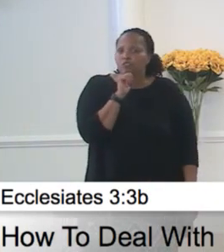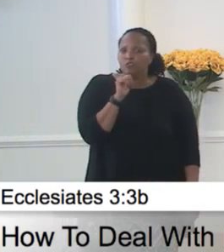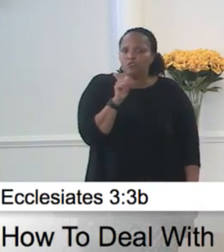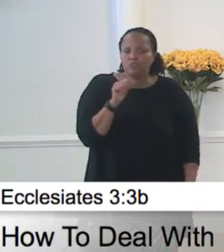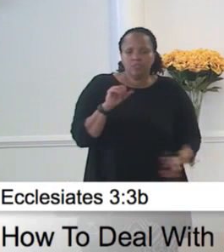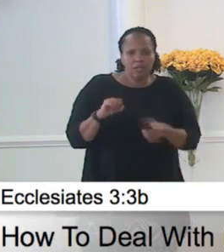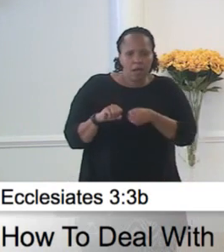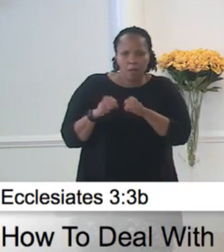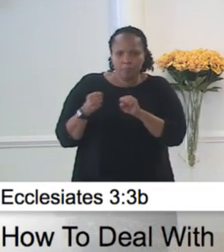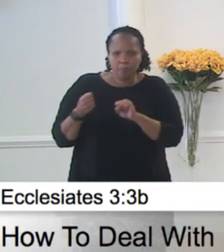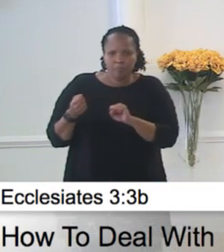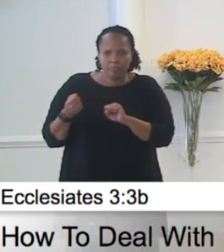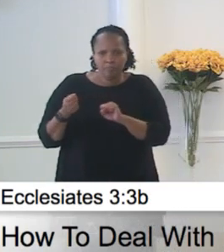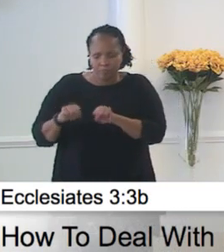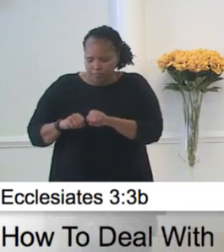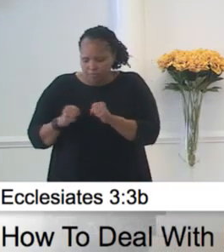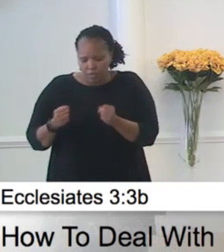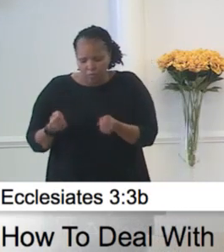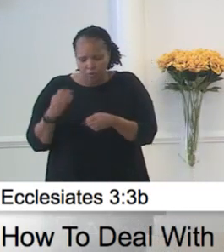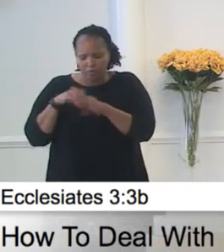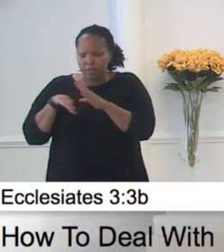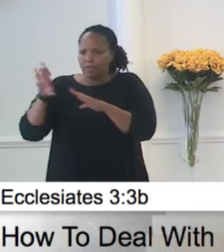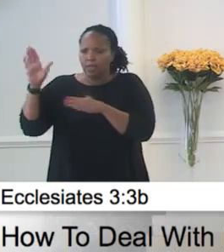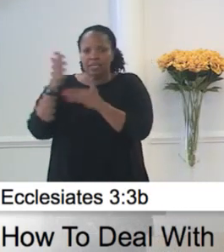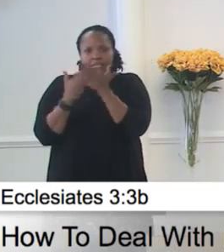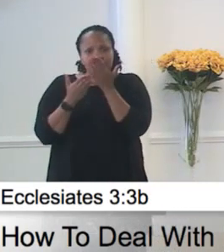by his hands, I'm broken in his arms.